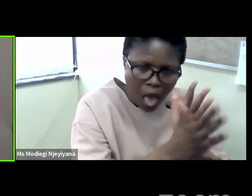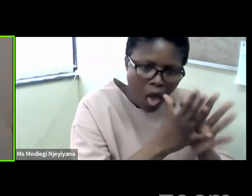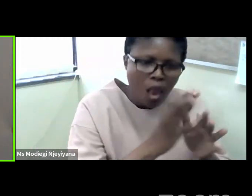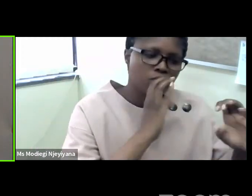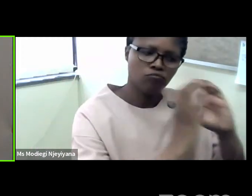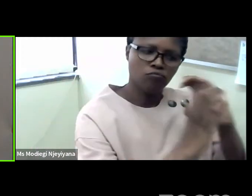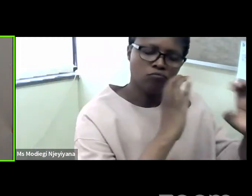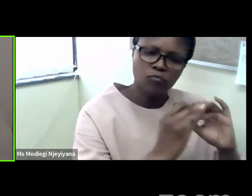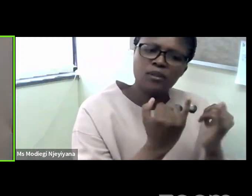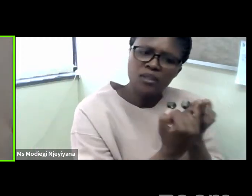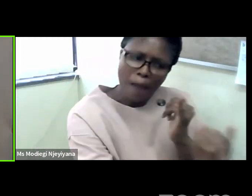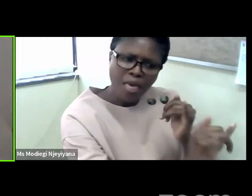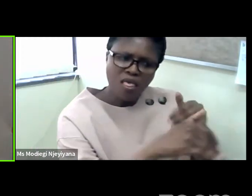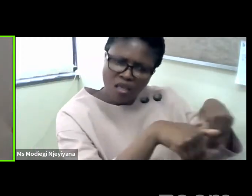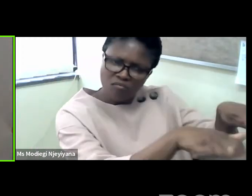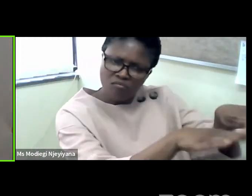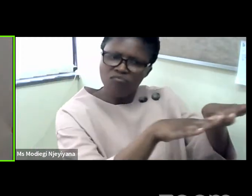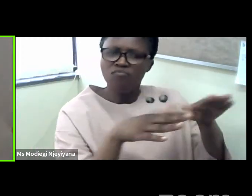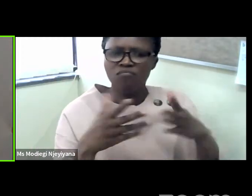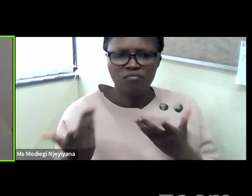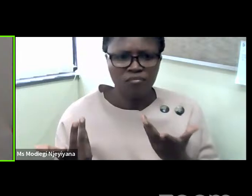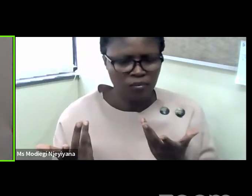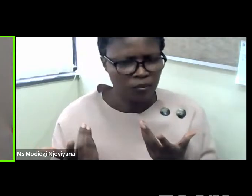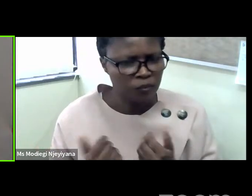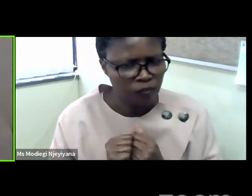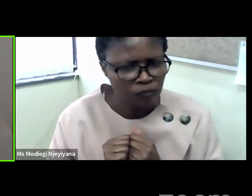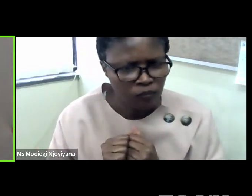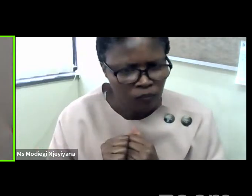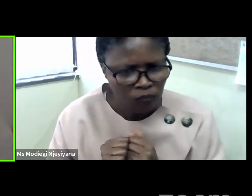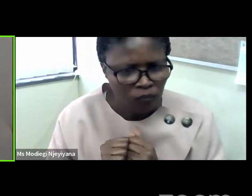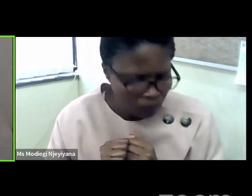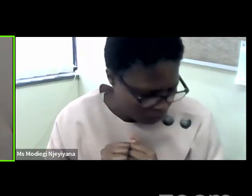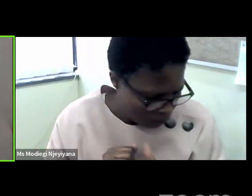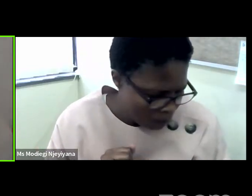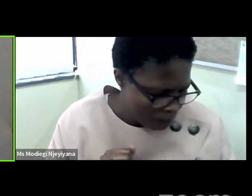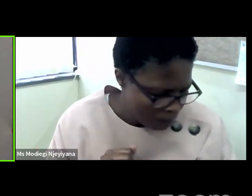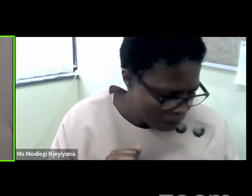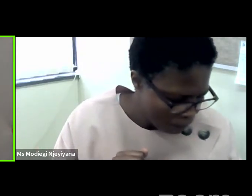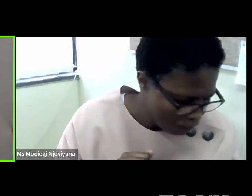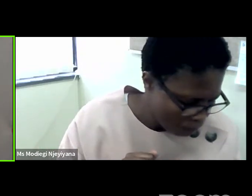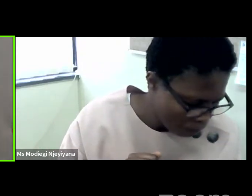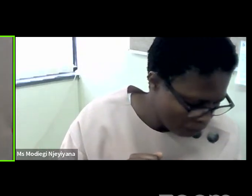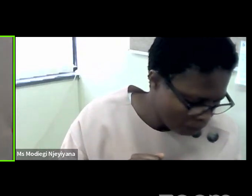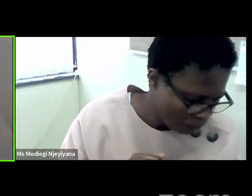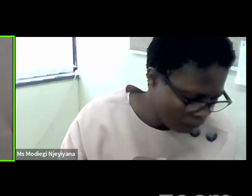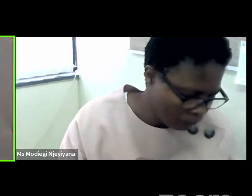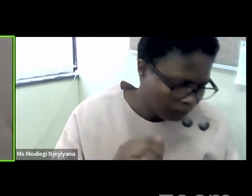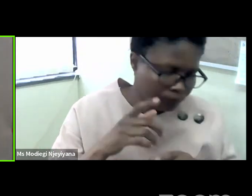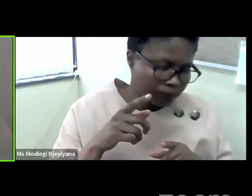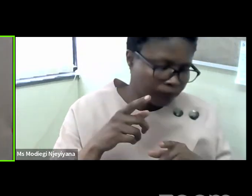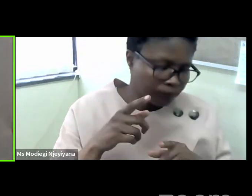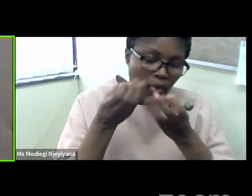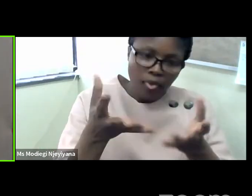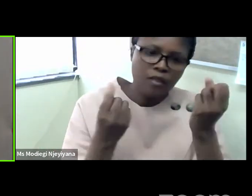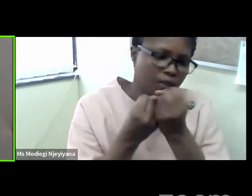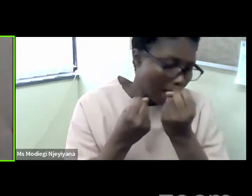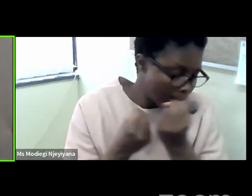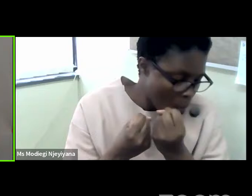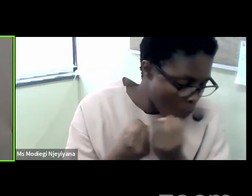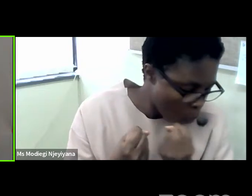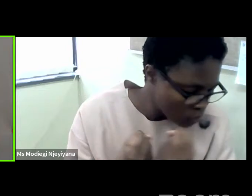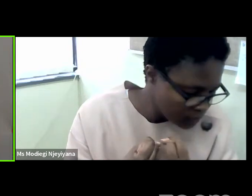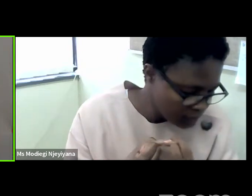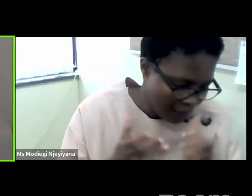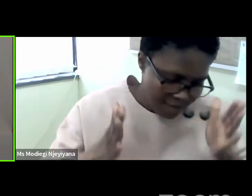Sometimes the tutor also needs to learn at least some sign language, because that allows the student to be independent of the interpreter